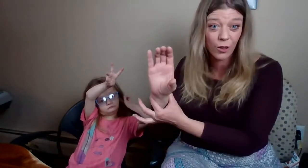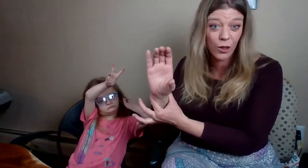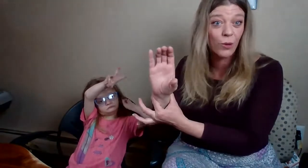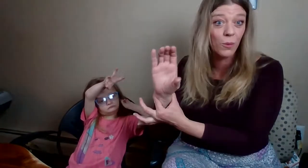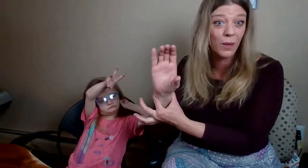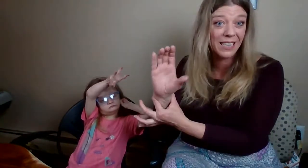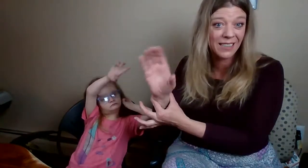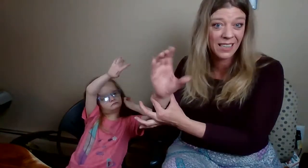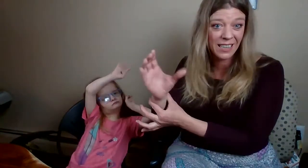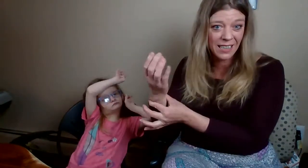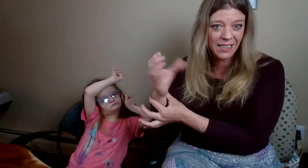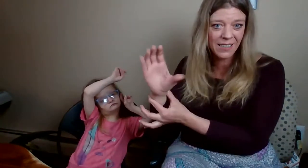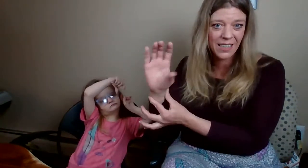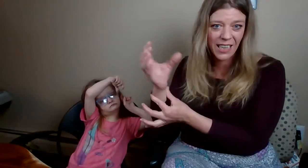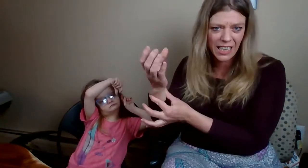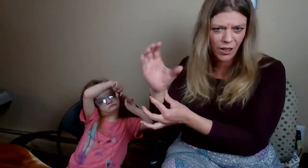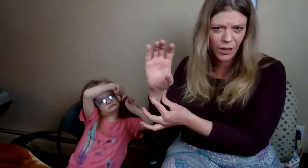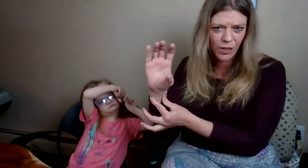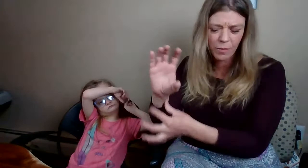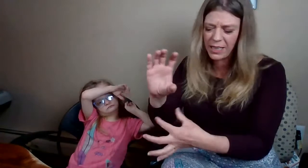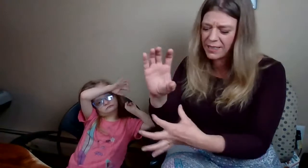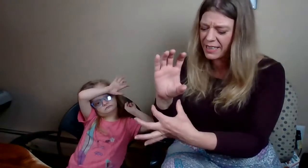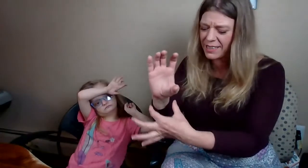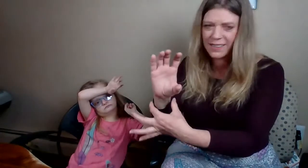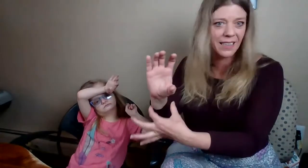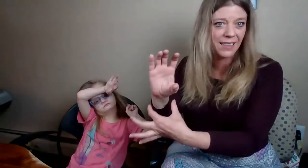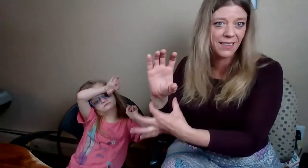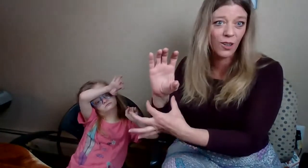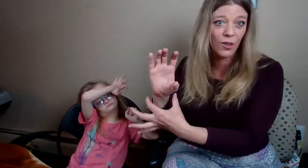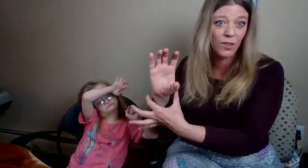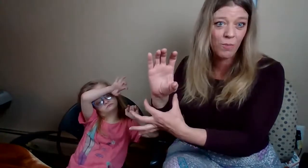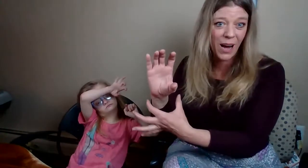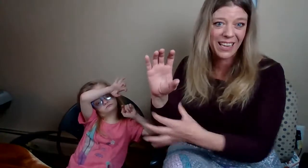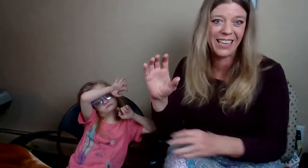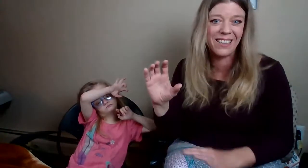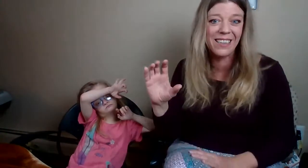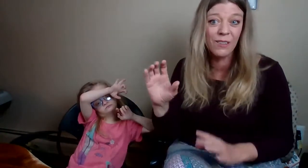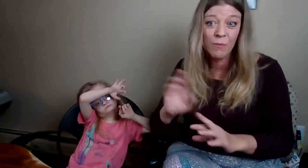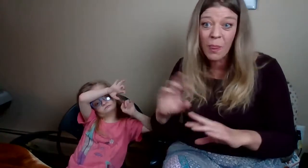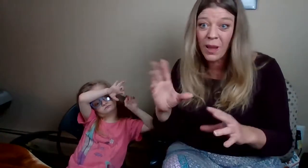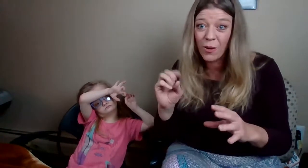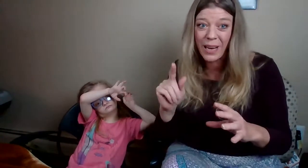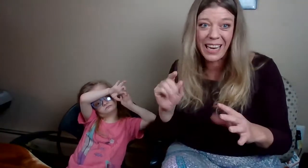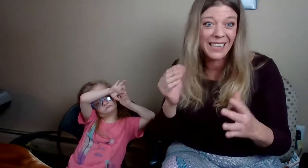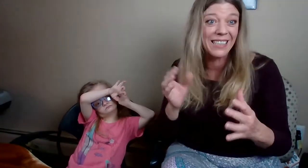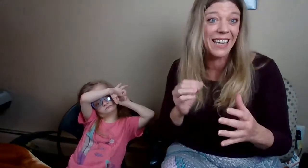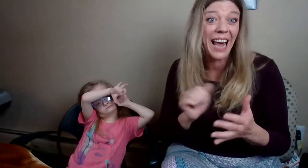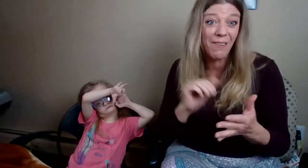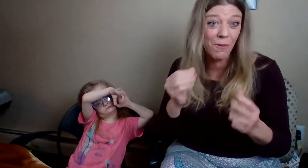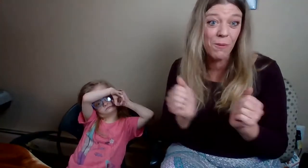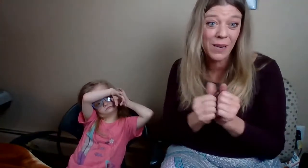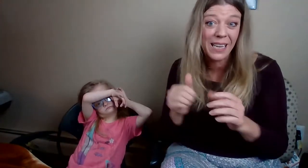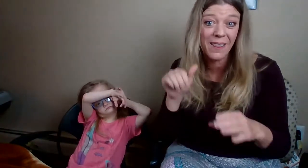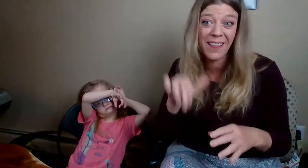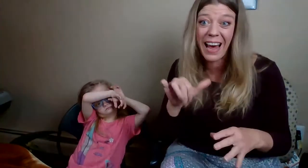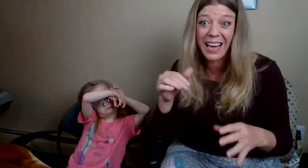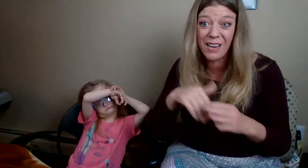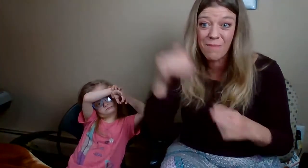your wrist still. It turns, but it stays in this little spot here. Okay, with that in